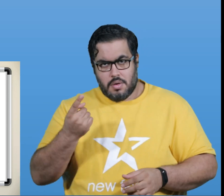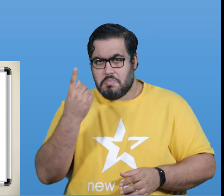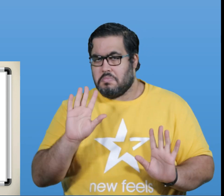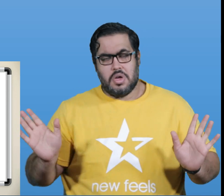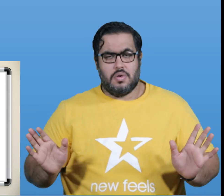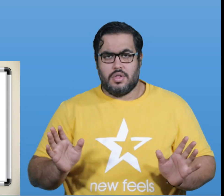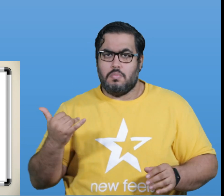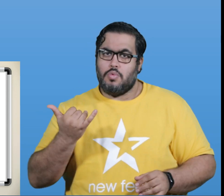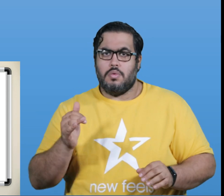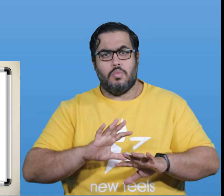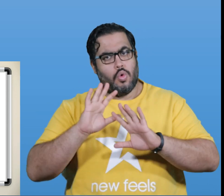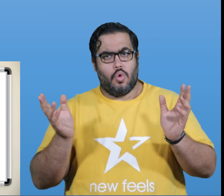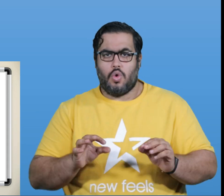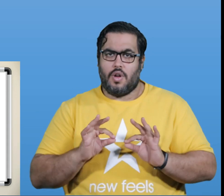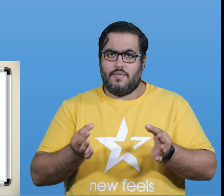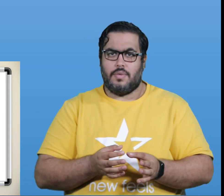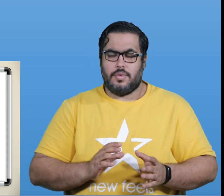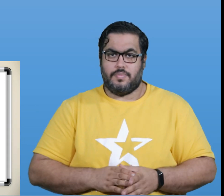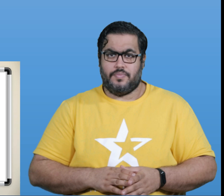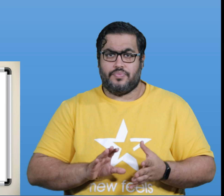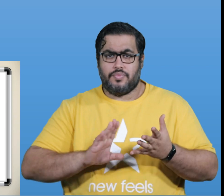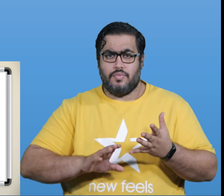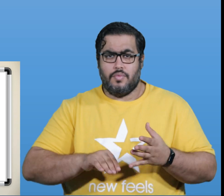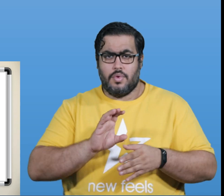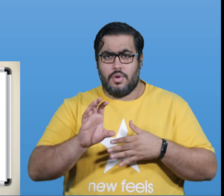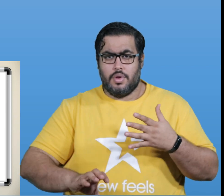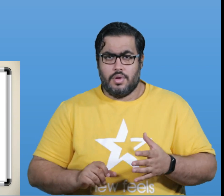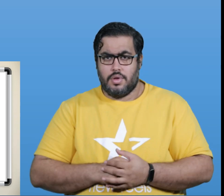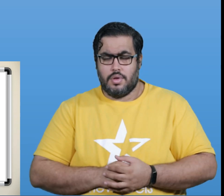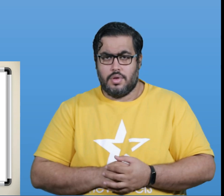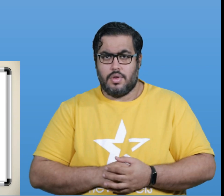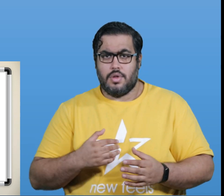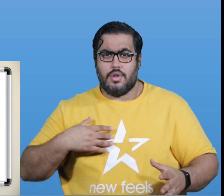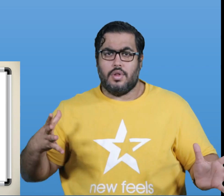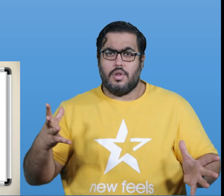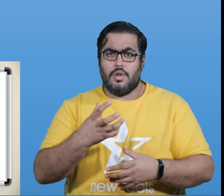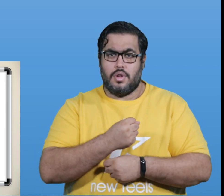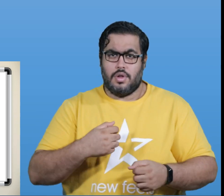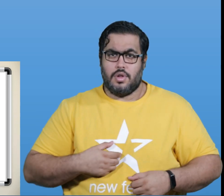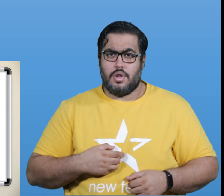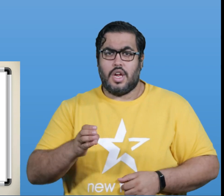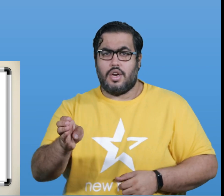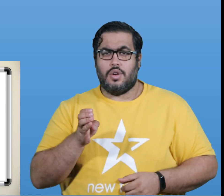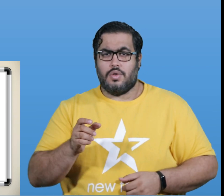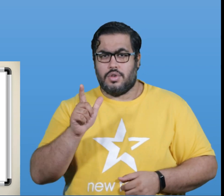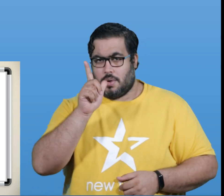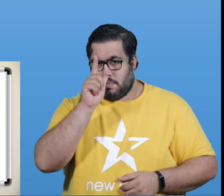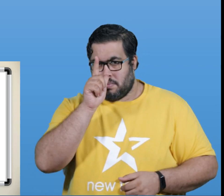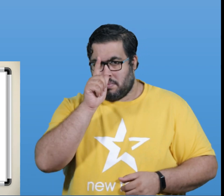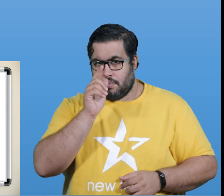so important. Finally, for the conclusion, we say, in conclusion, graduations are the best family occasions.